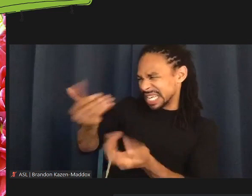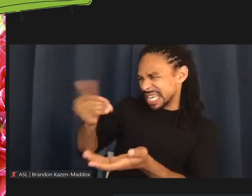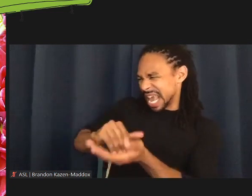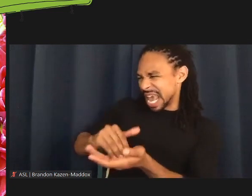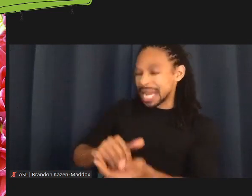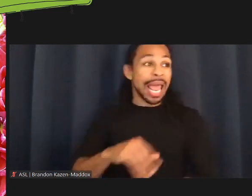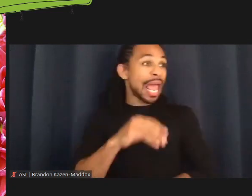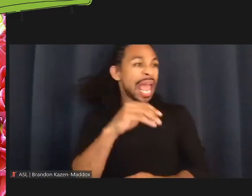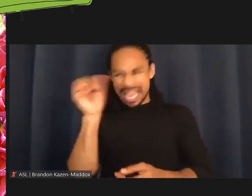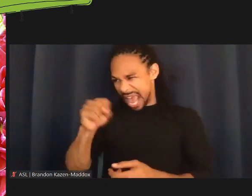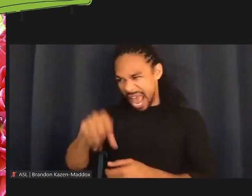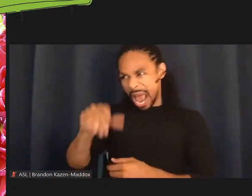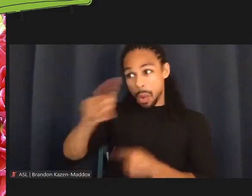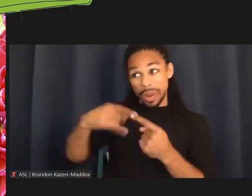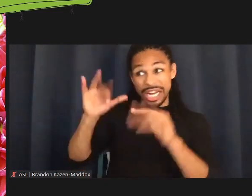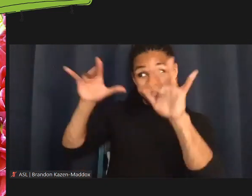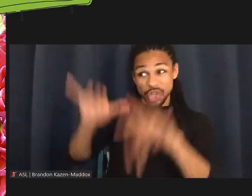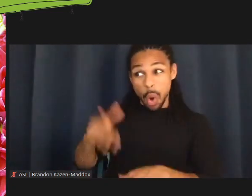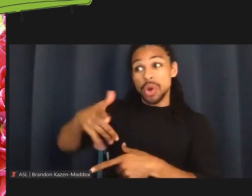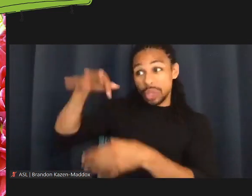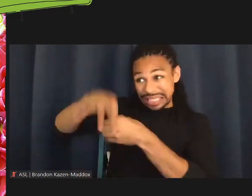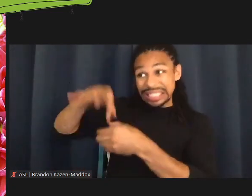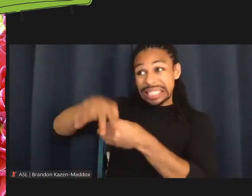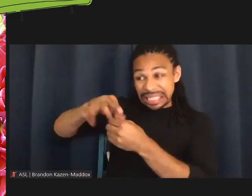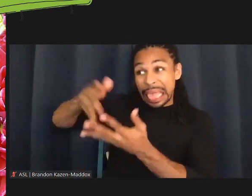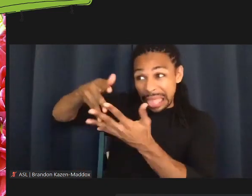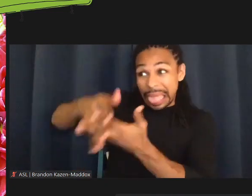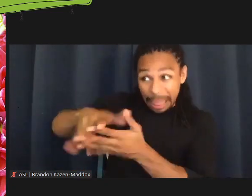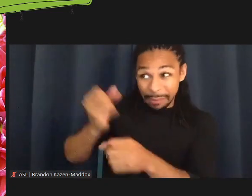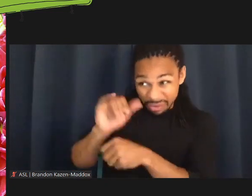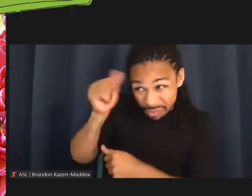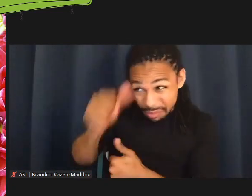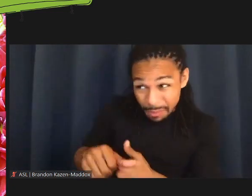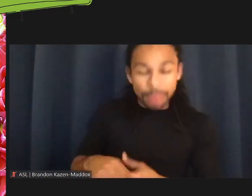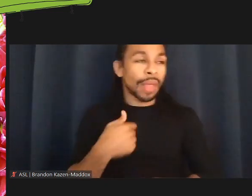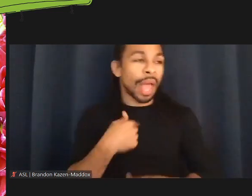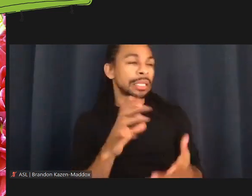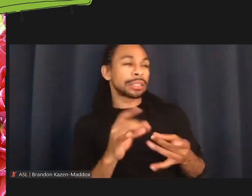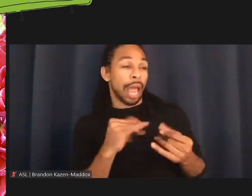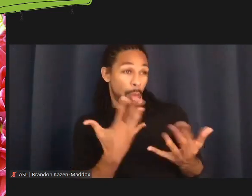used to drink when it started to snow. I wanted to say